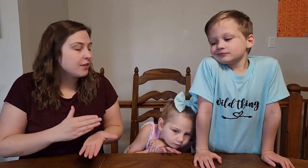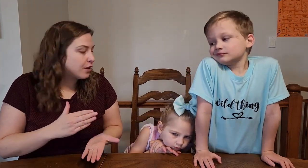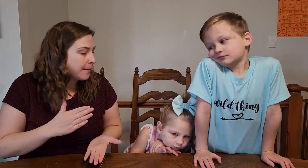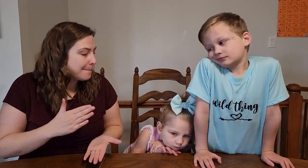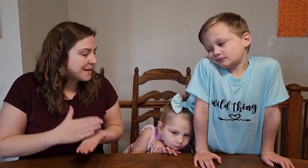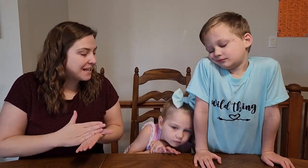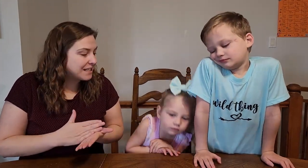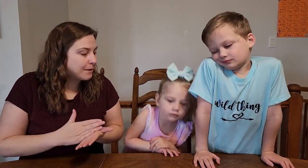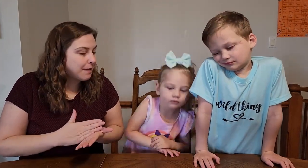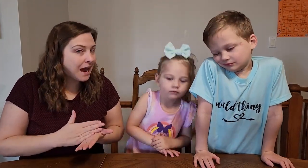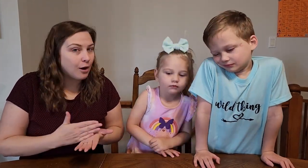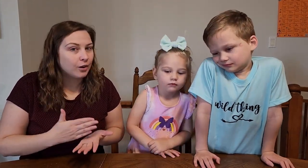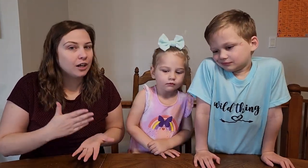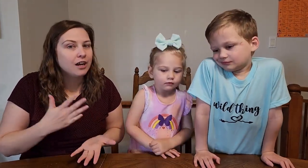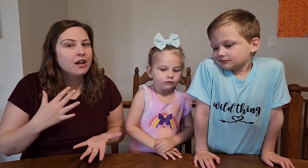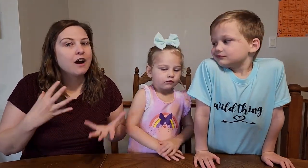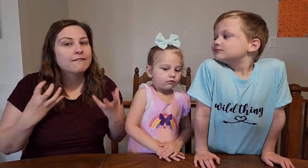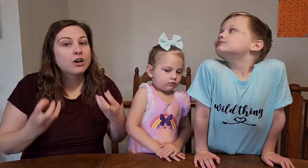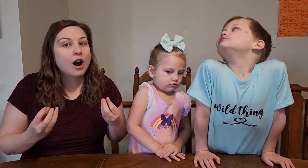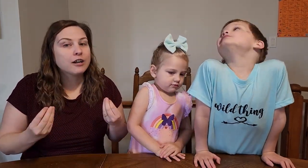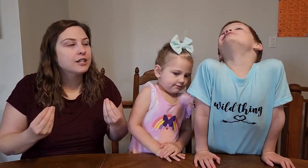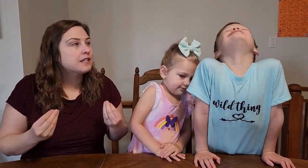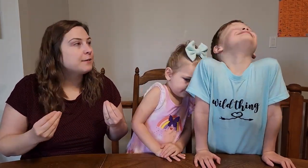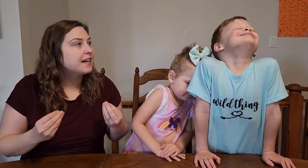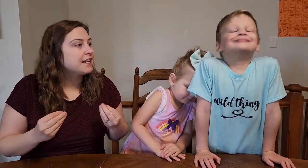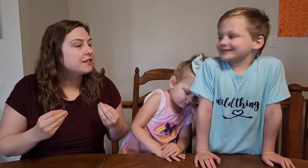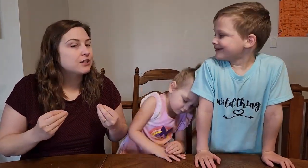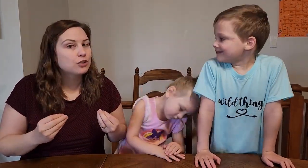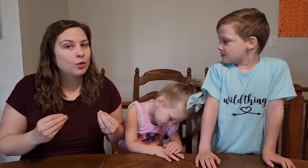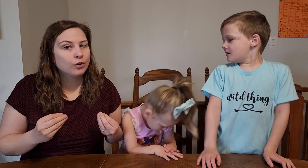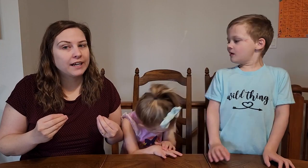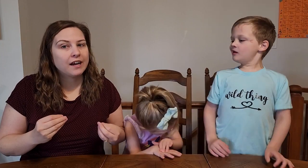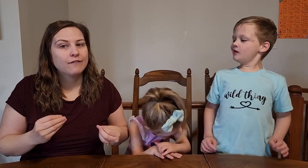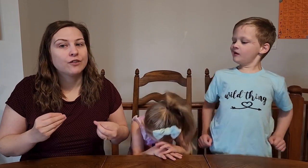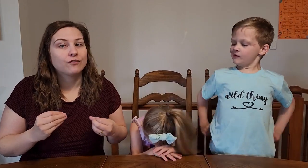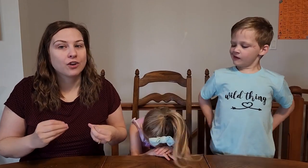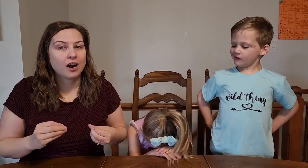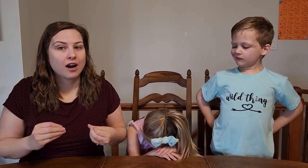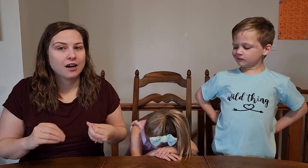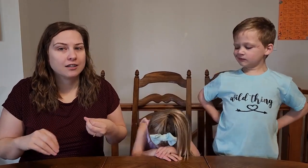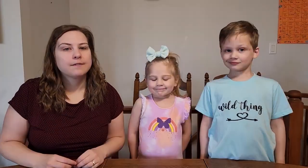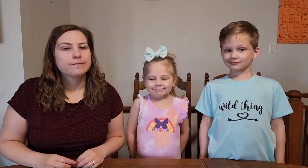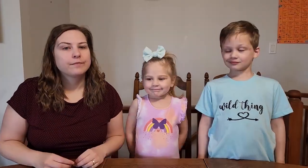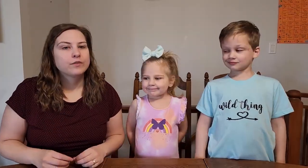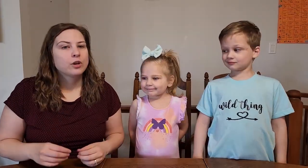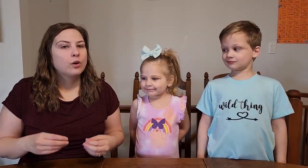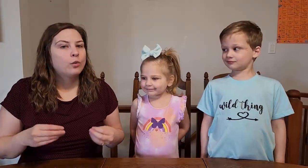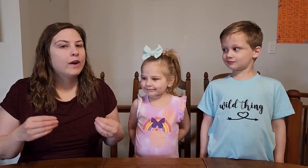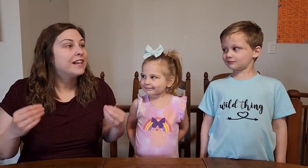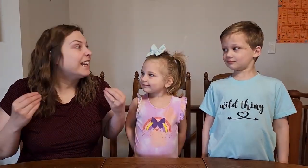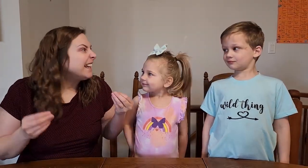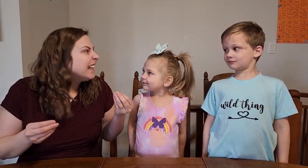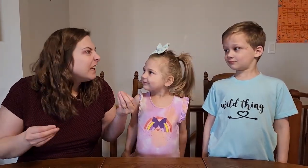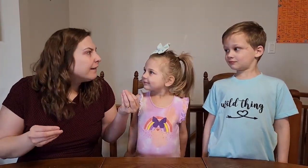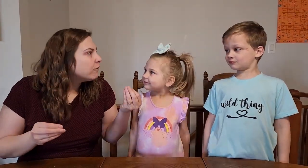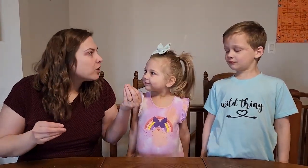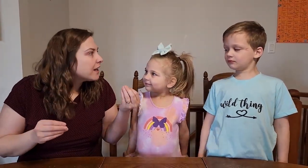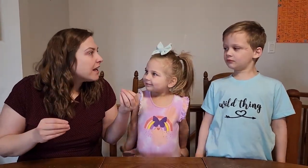the amazing power of God on display in the story of the frog. When an evil